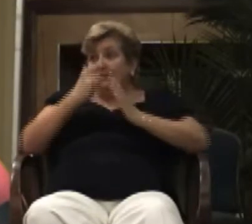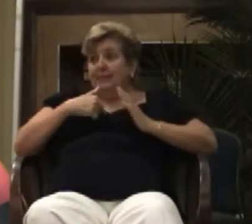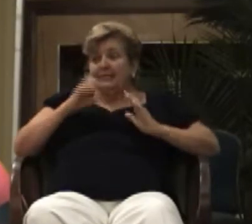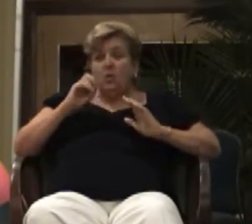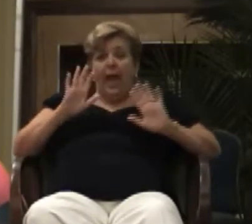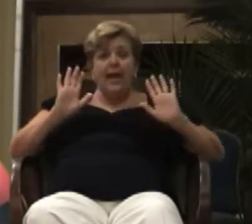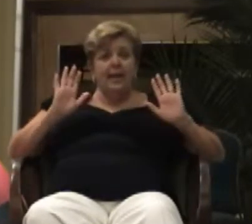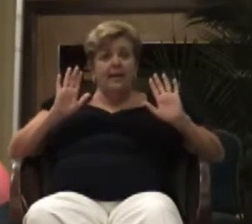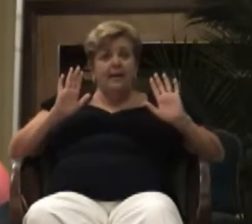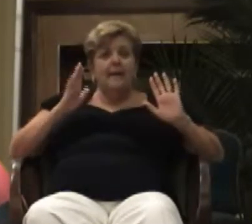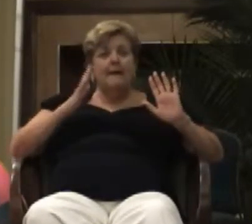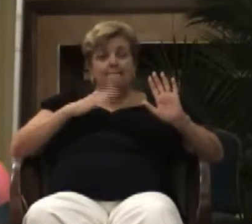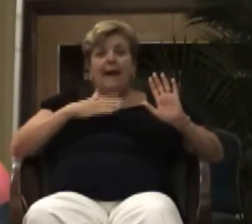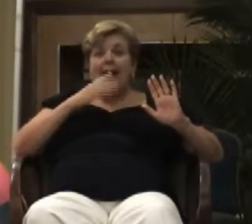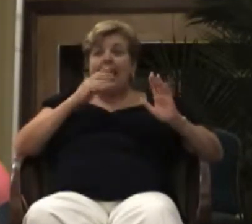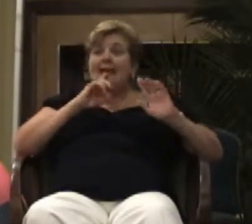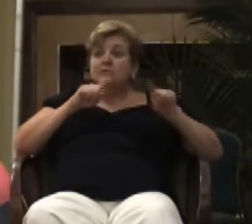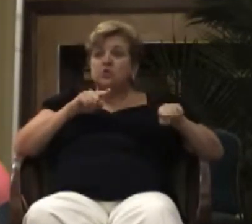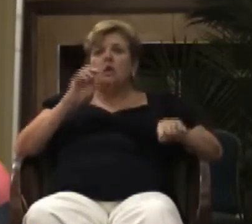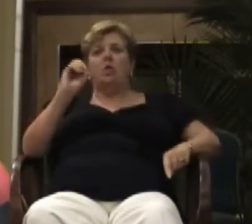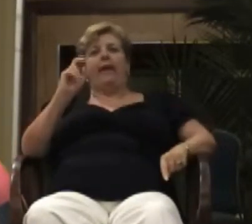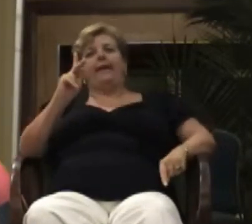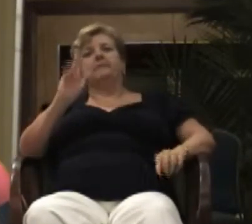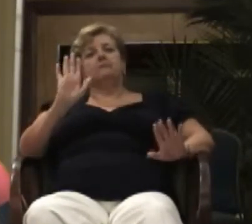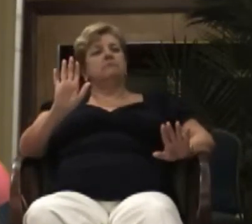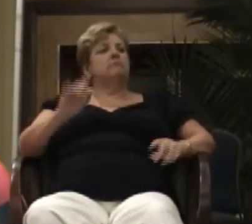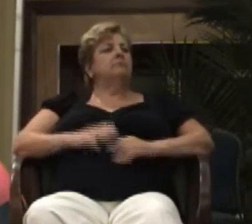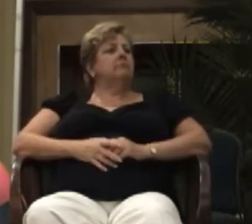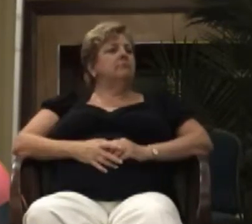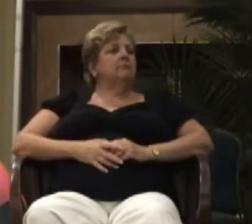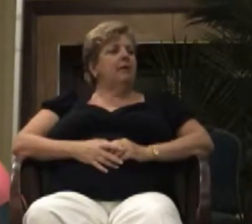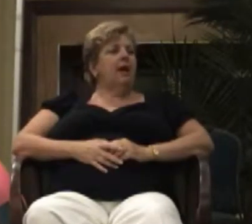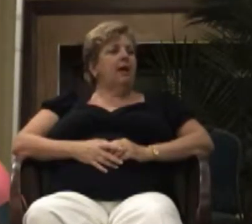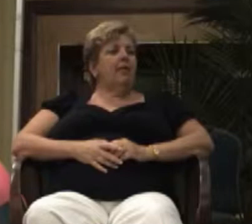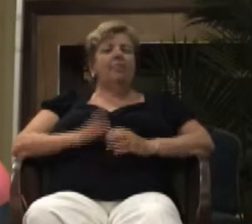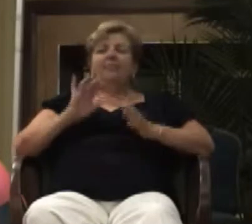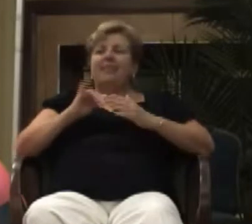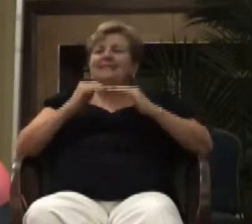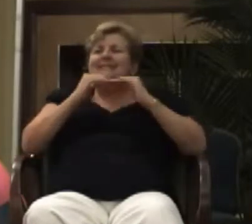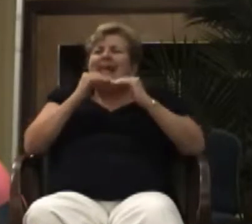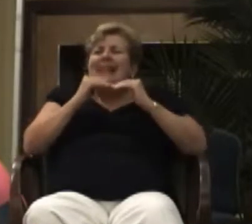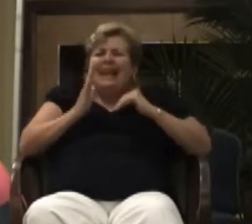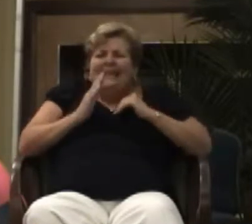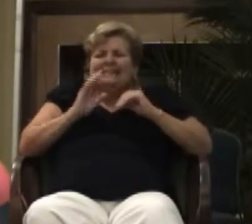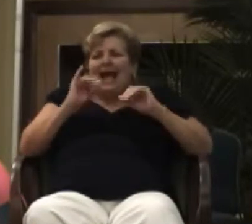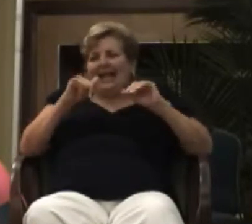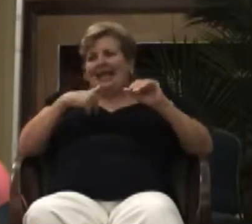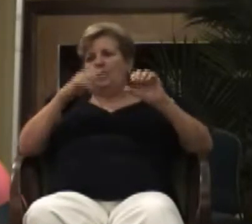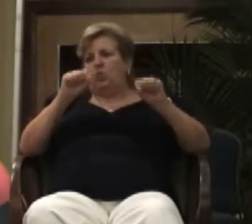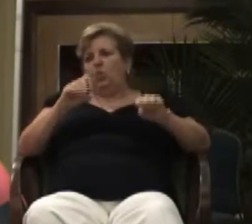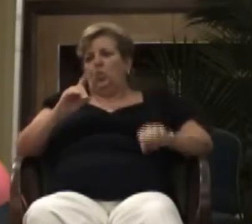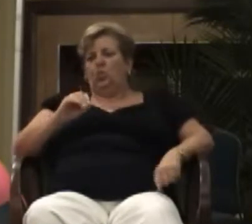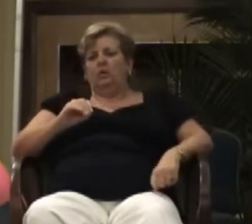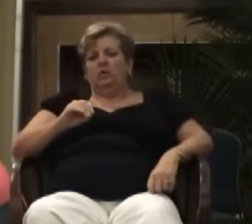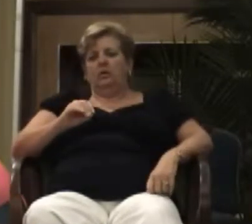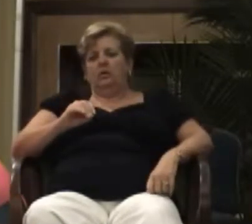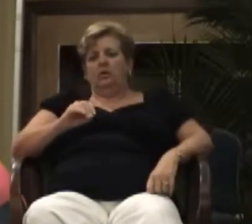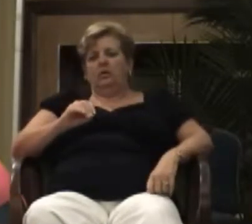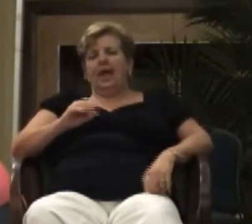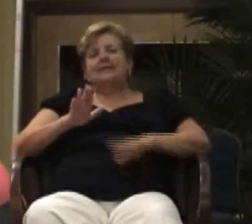answer is okay. That's it. It's the least I can do. It's just the least I can do. And slowly,